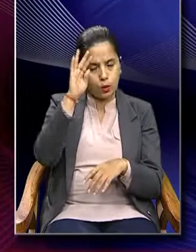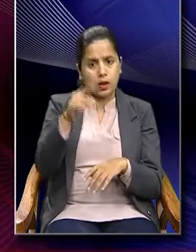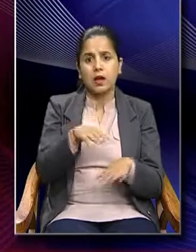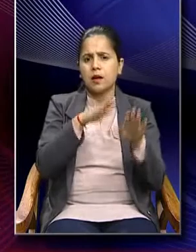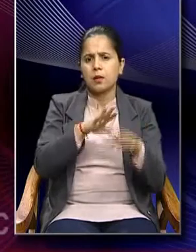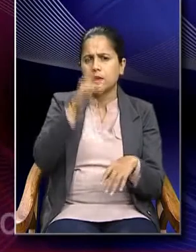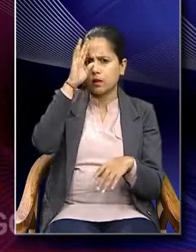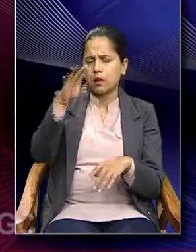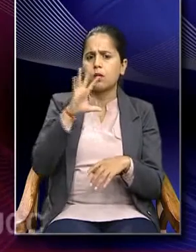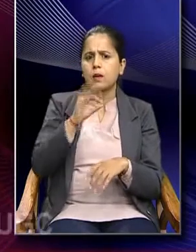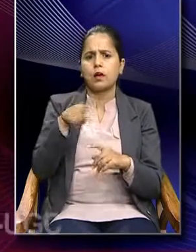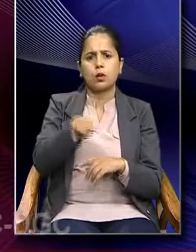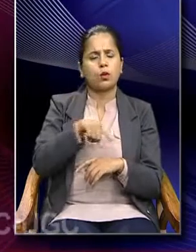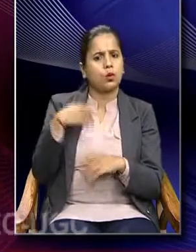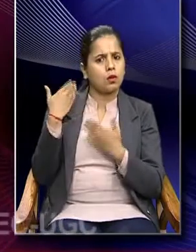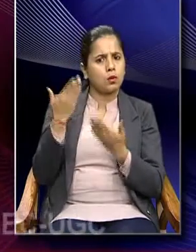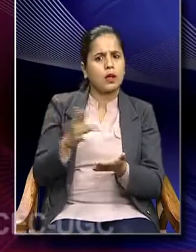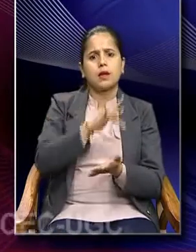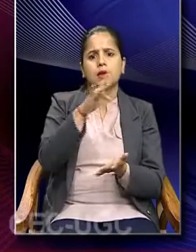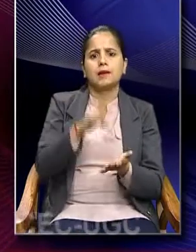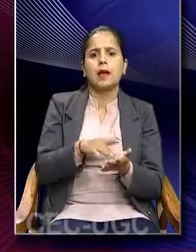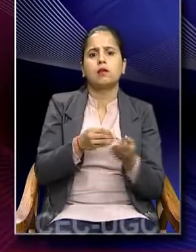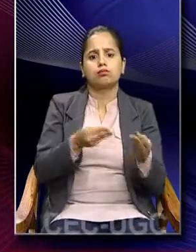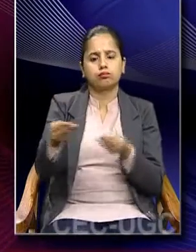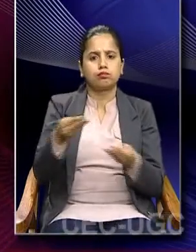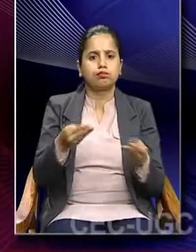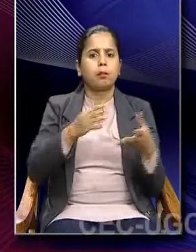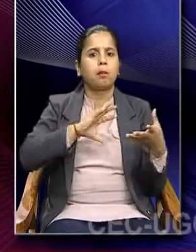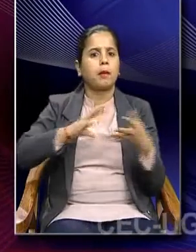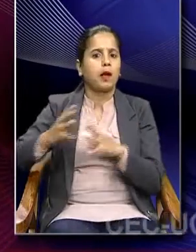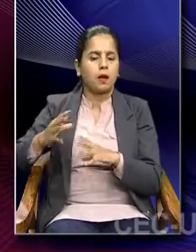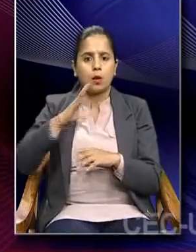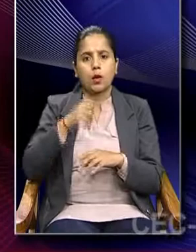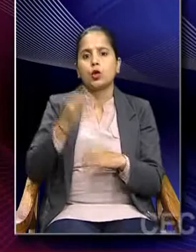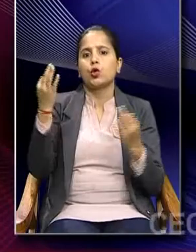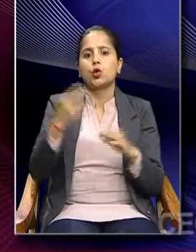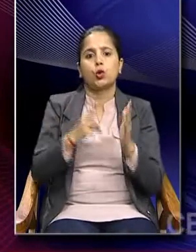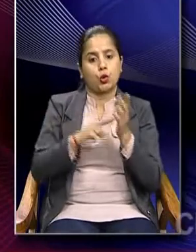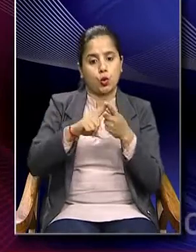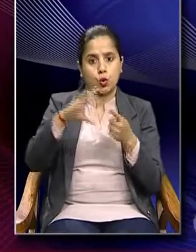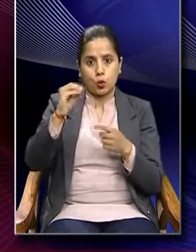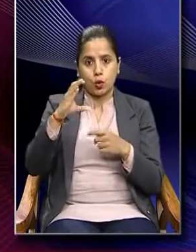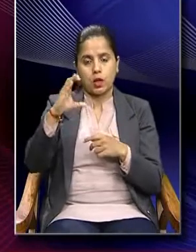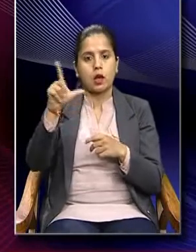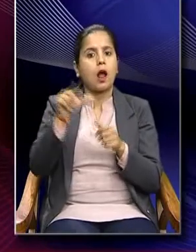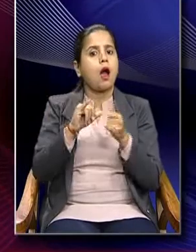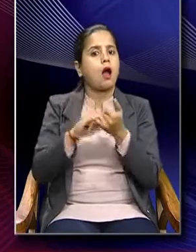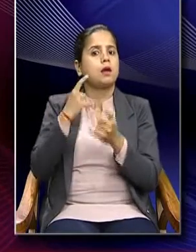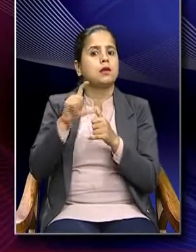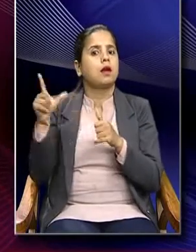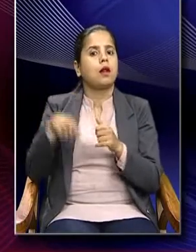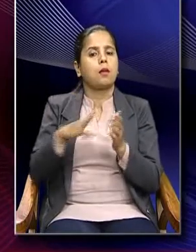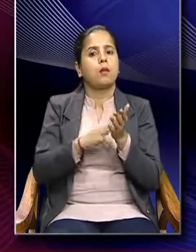it repudiates the central distributive mechanism of the new classical model, what is usually